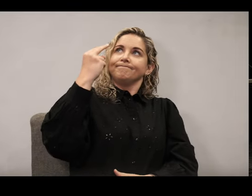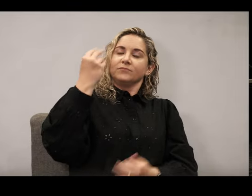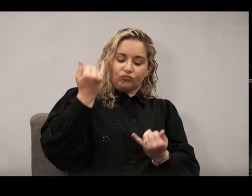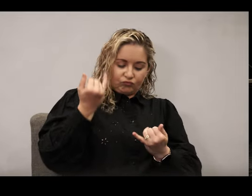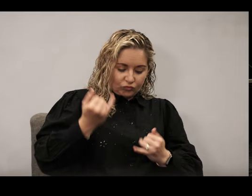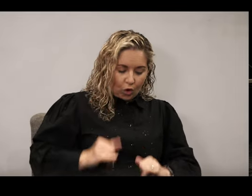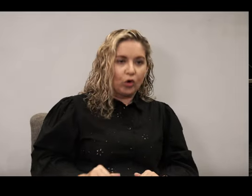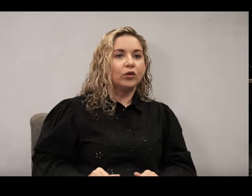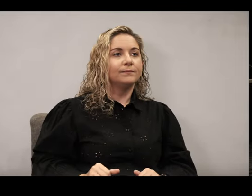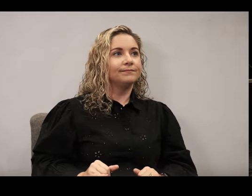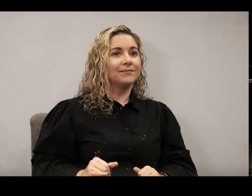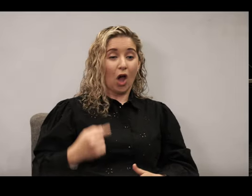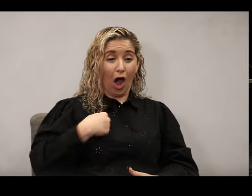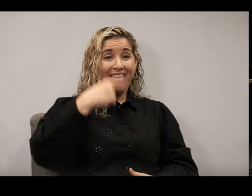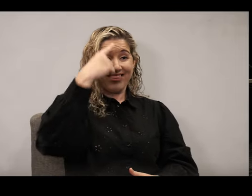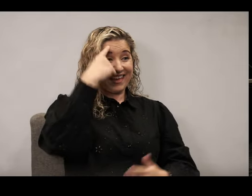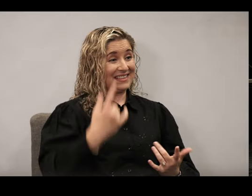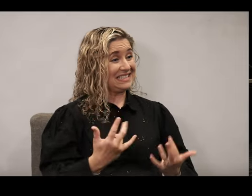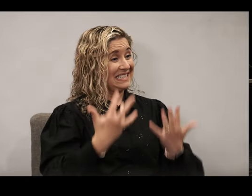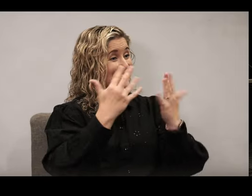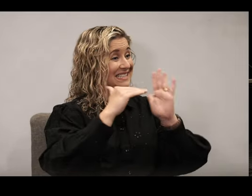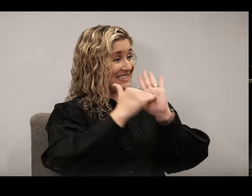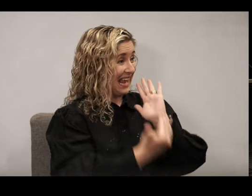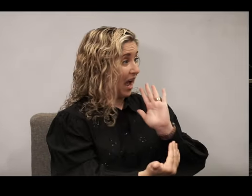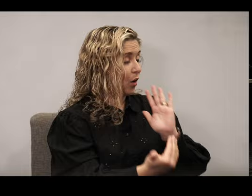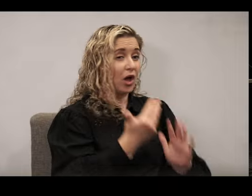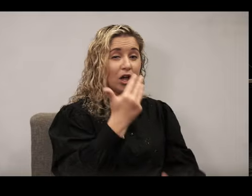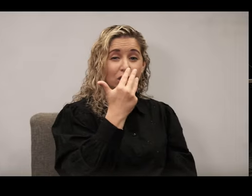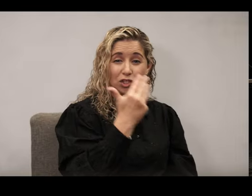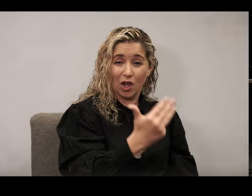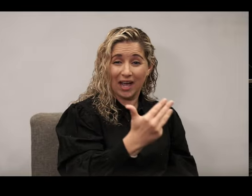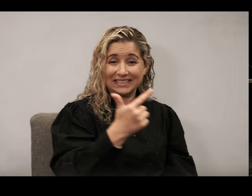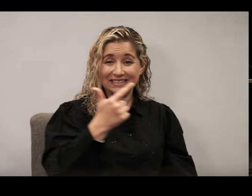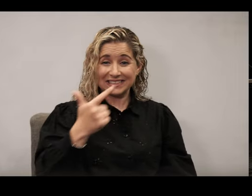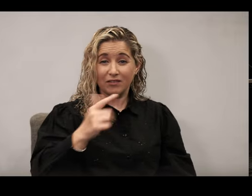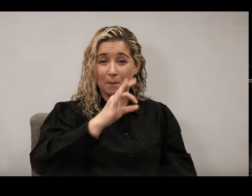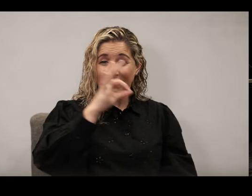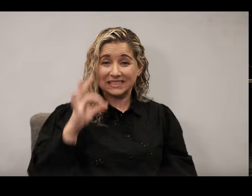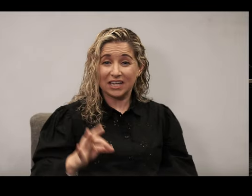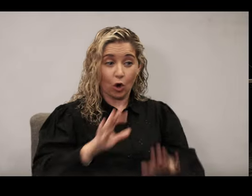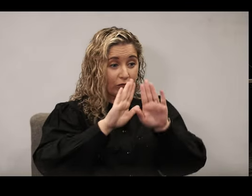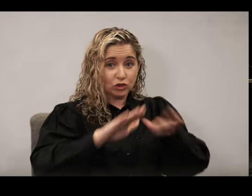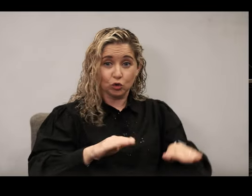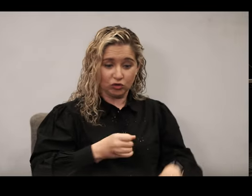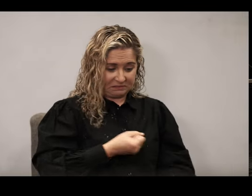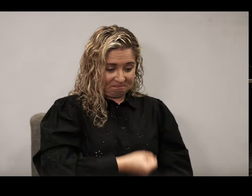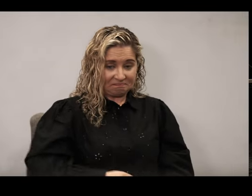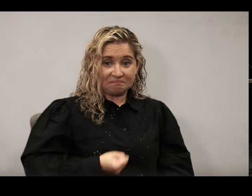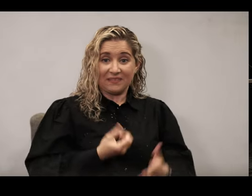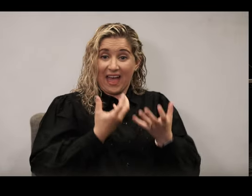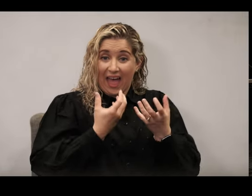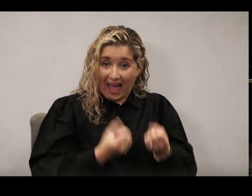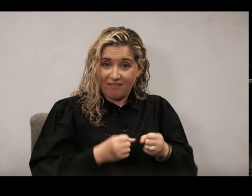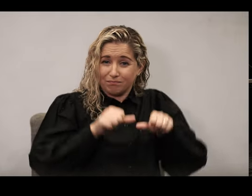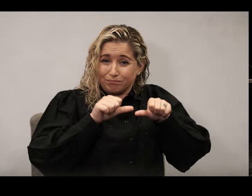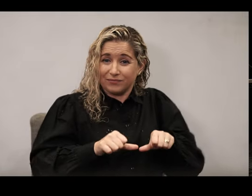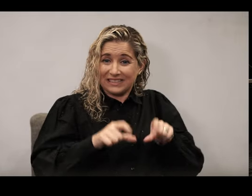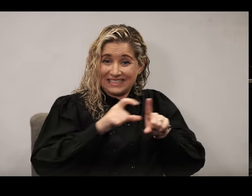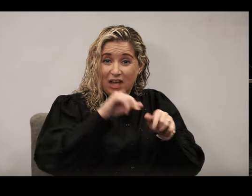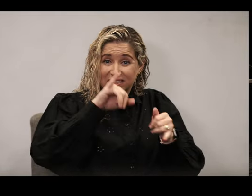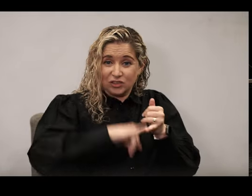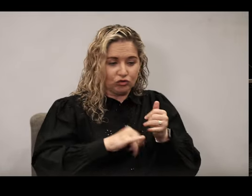the statistic is approximately 90% of kids with Down syndrome are aborted. That's a horror.